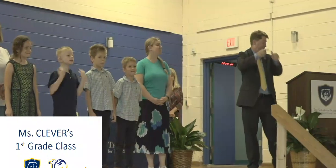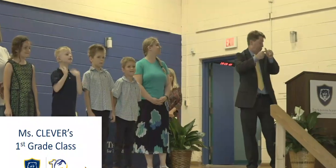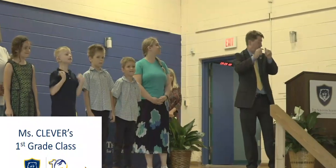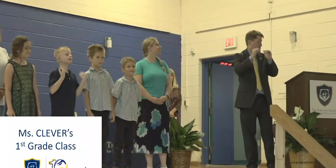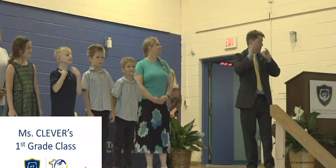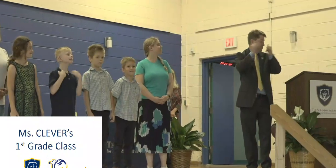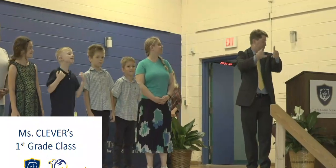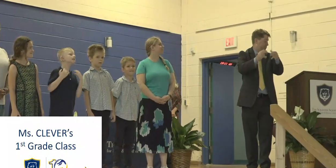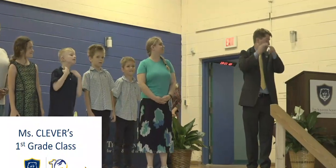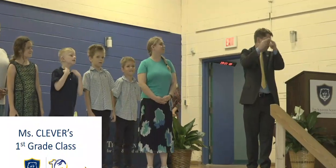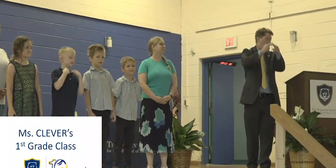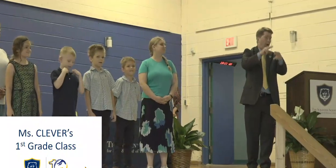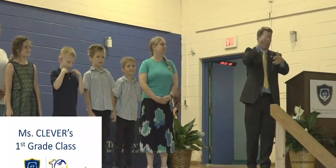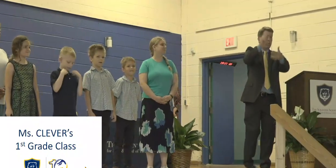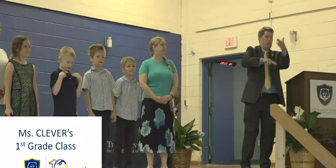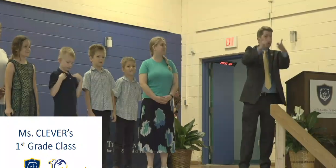Okay, so the first award